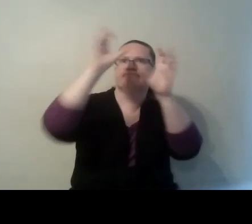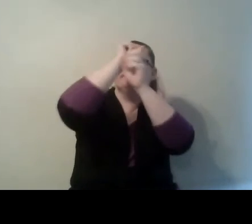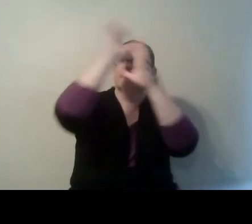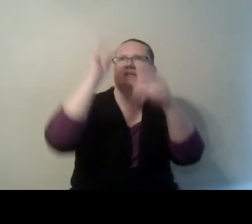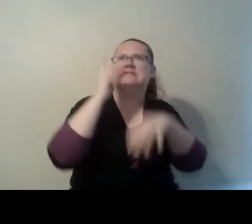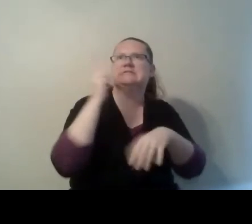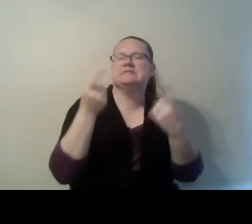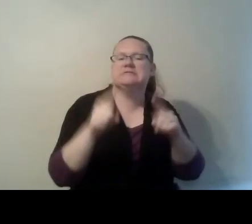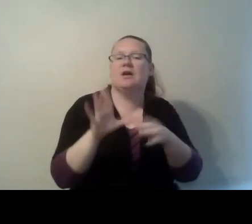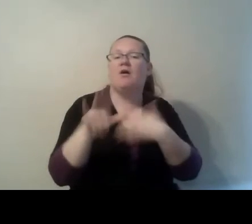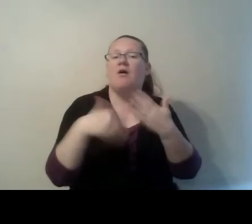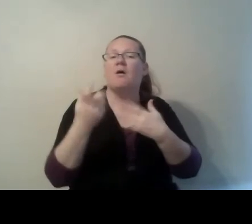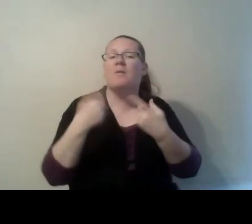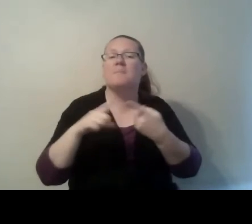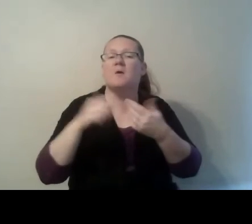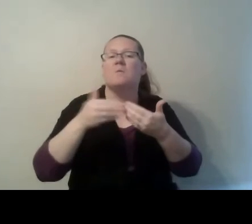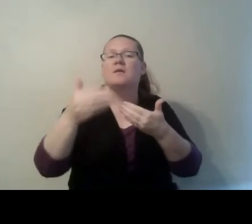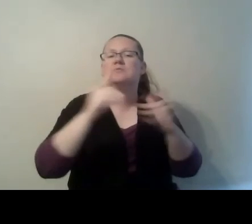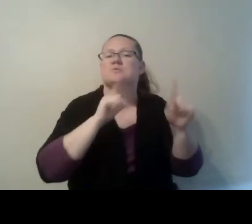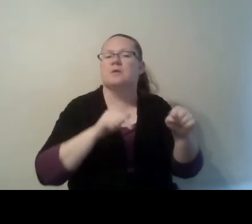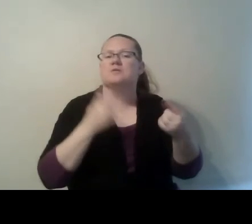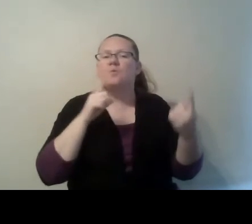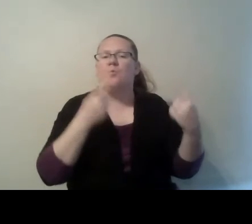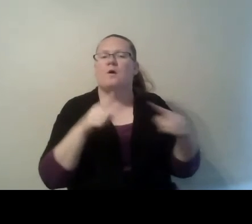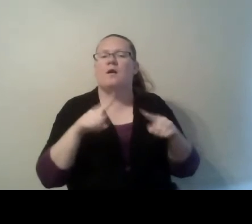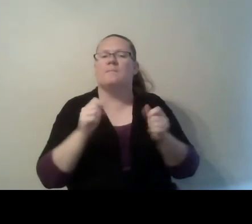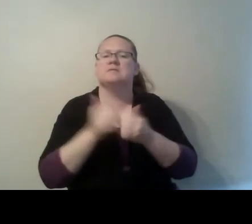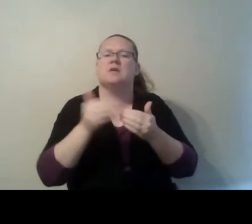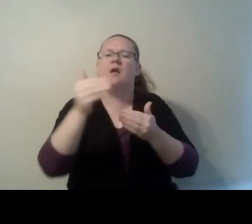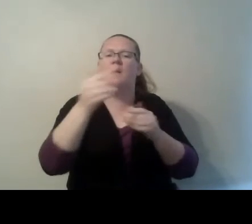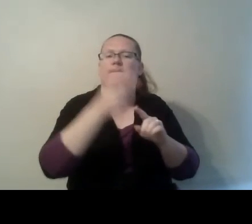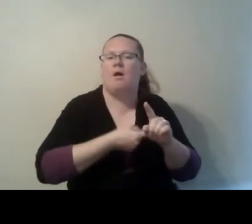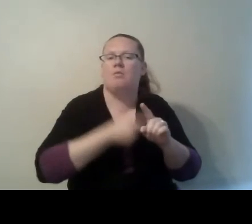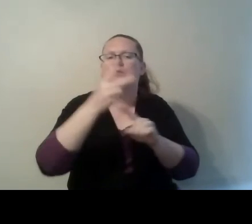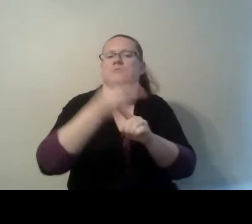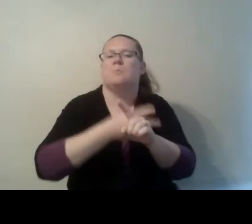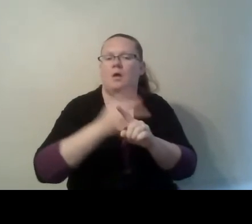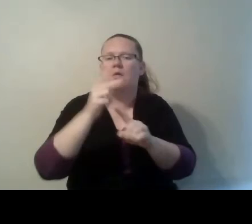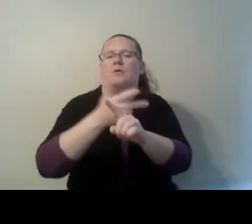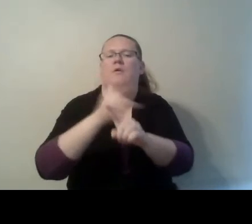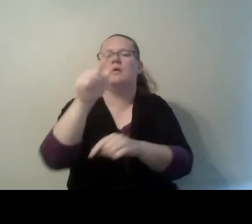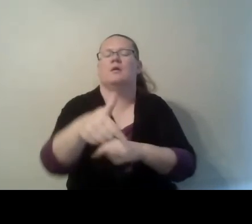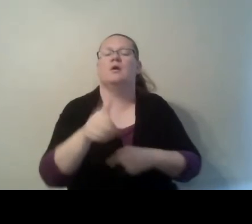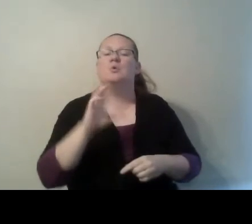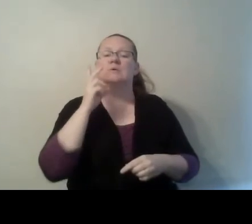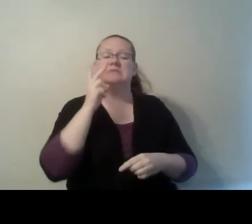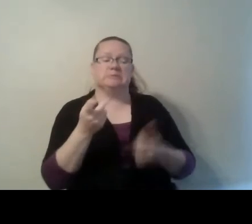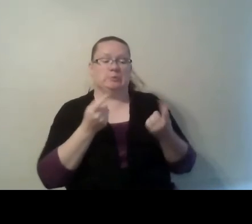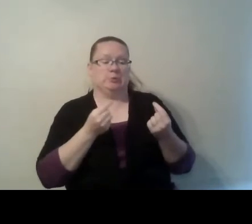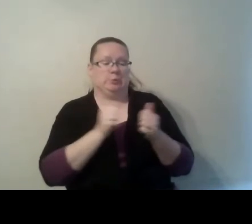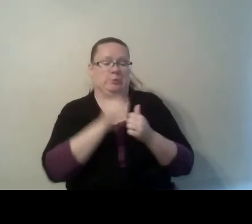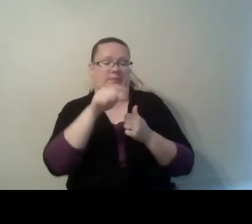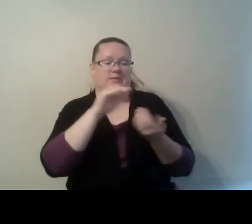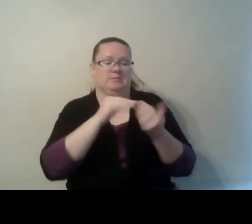issues that might come down in the next couple months, to be able to, again, to say, okay, this is what we need to do for community, and this is where we need resources.